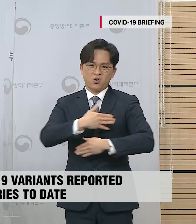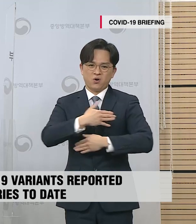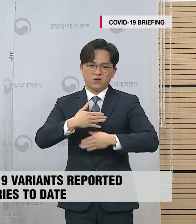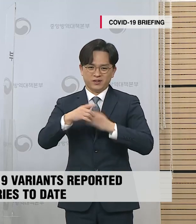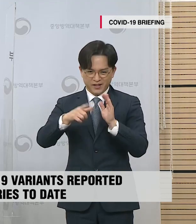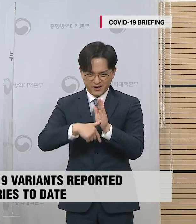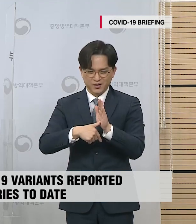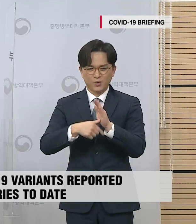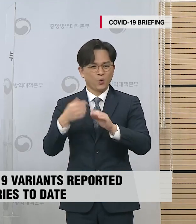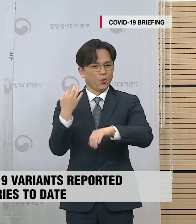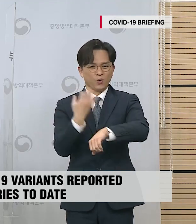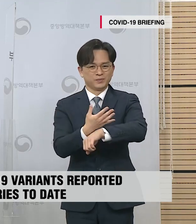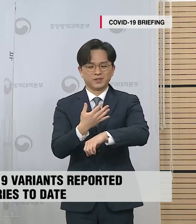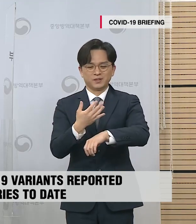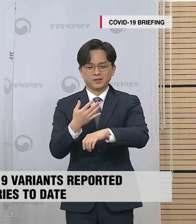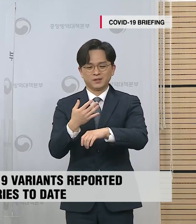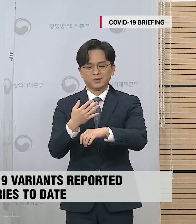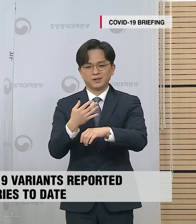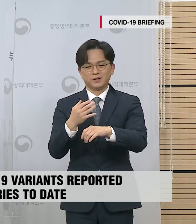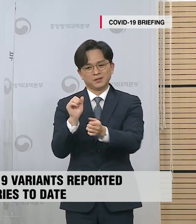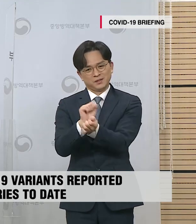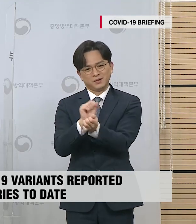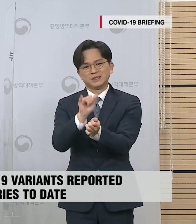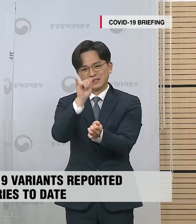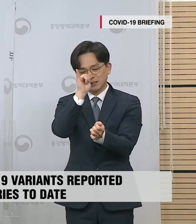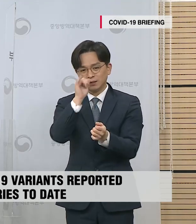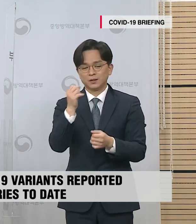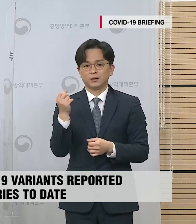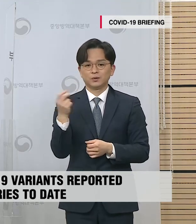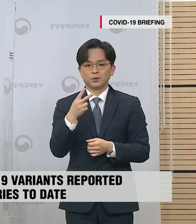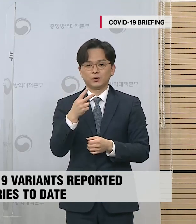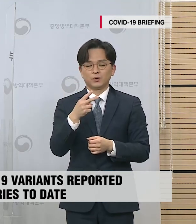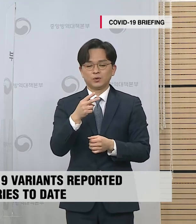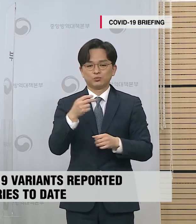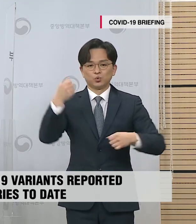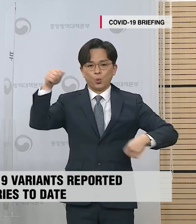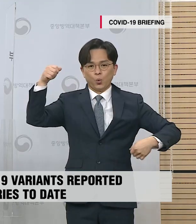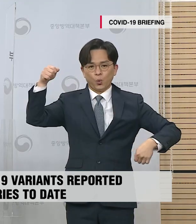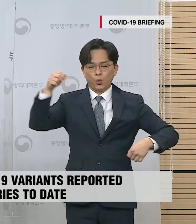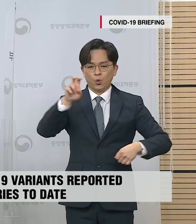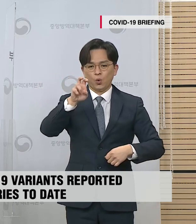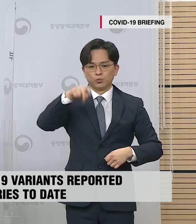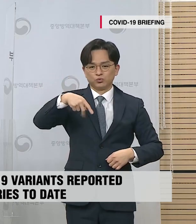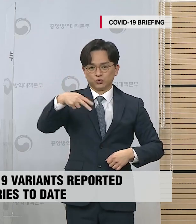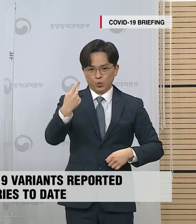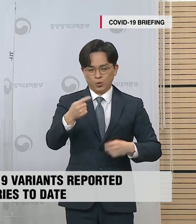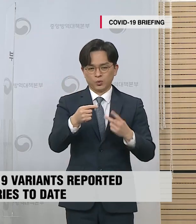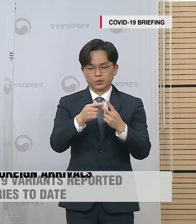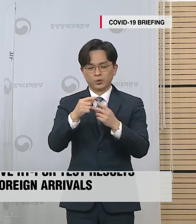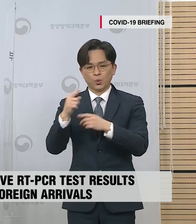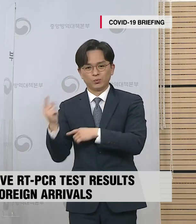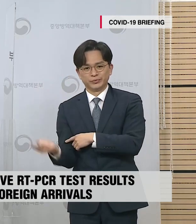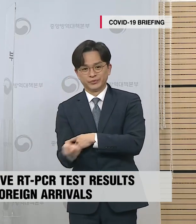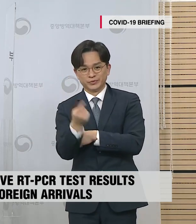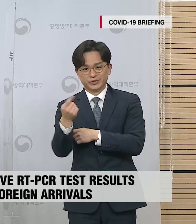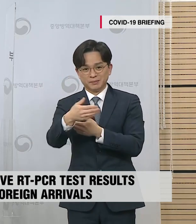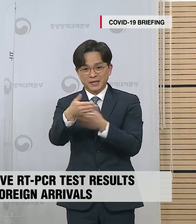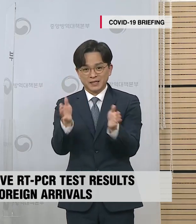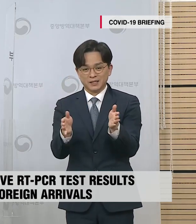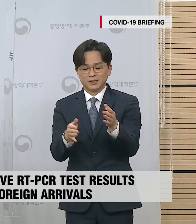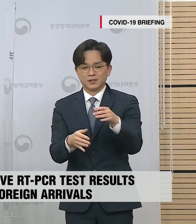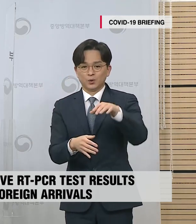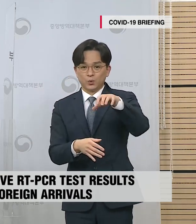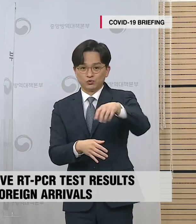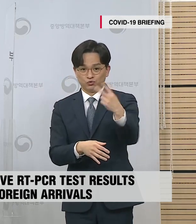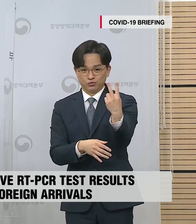there were environments that people could not wear face masks, including the showers and locker rooms. And